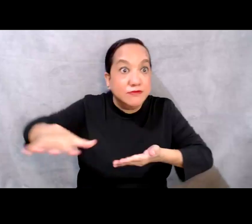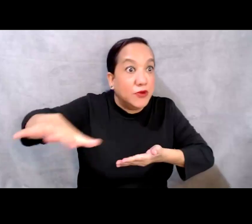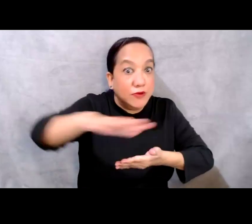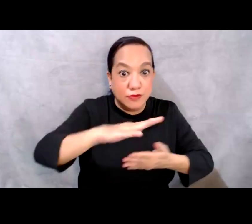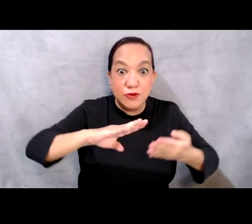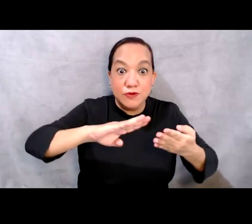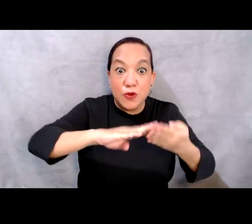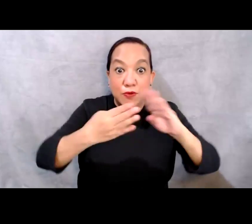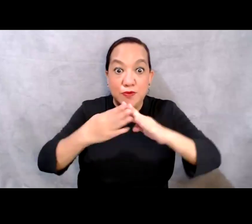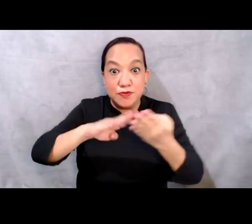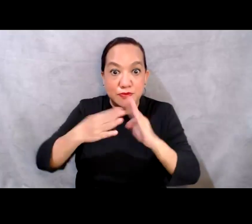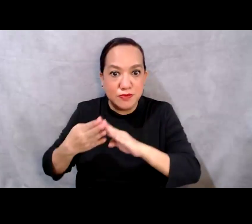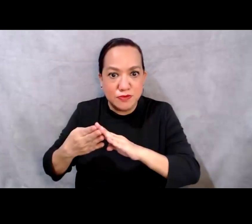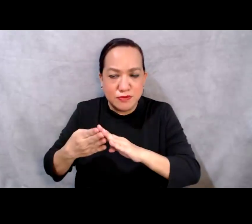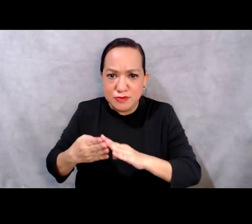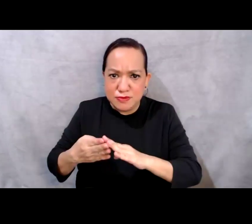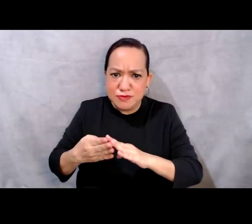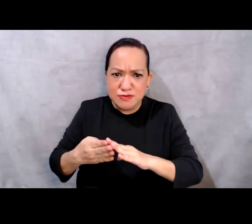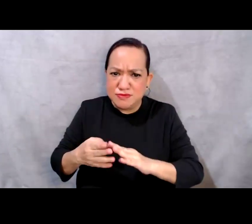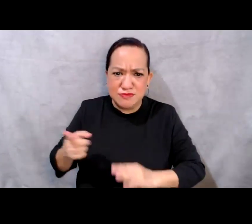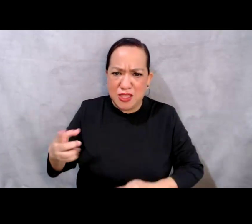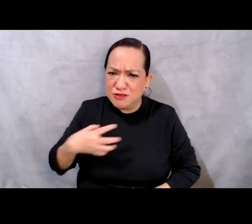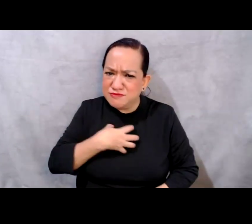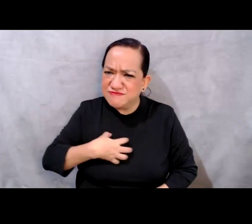In 2023,